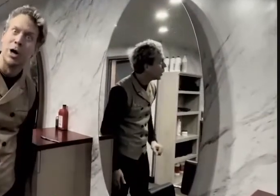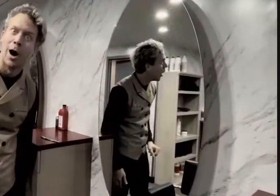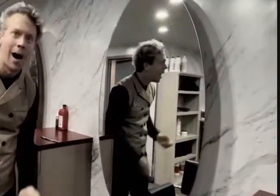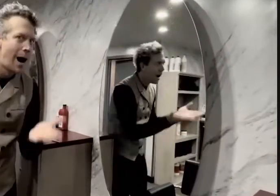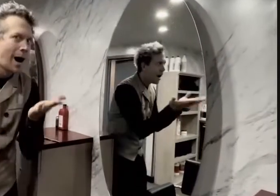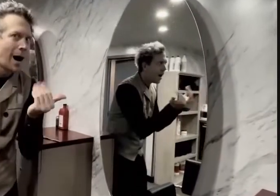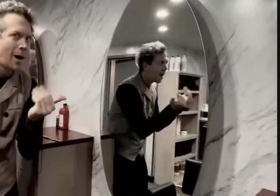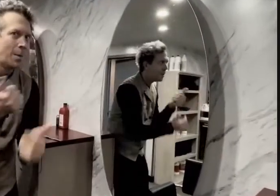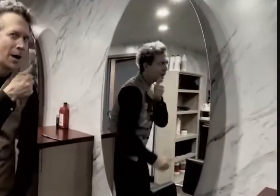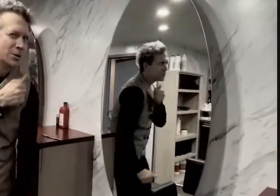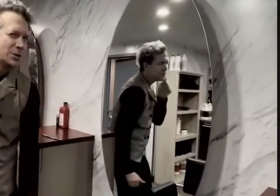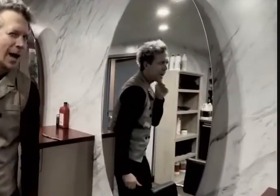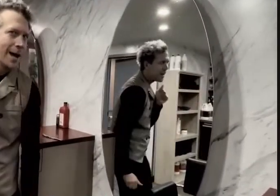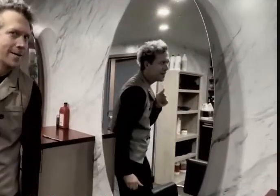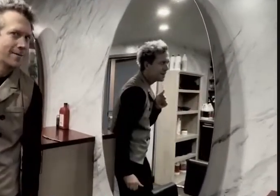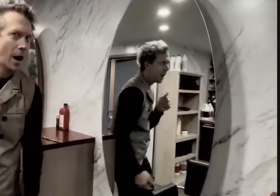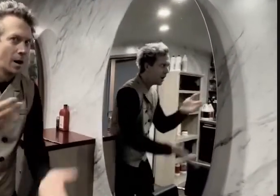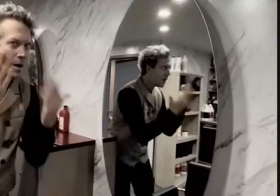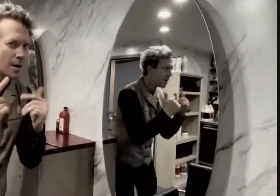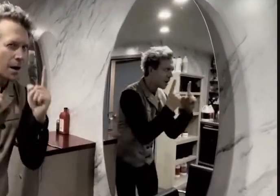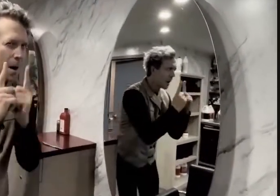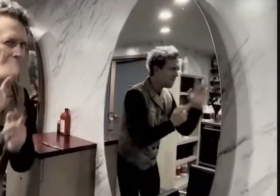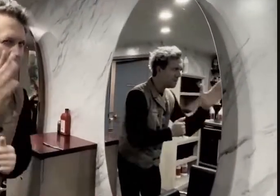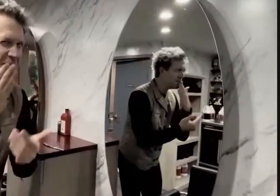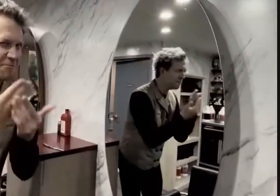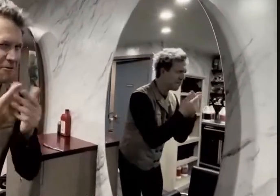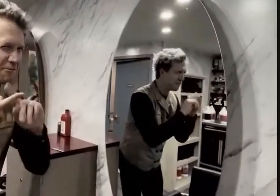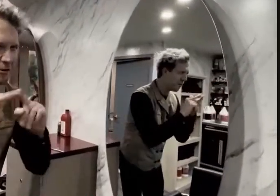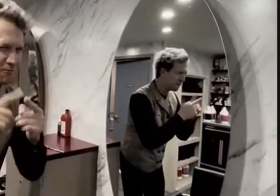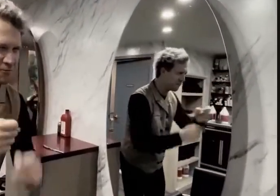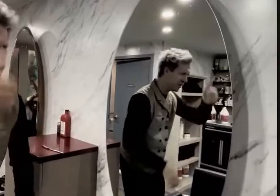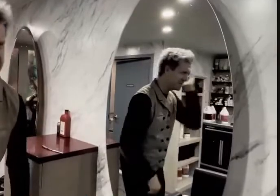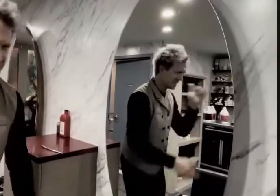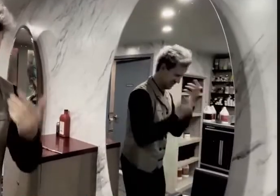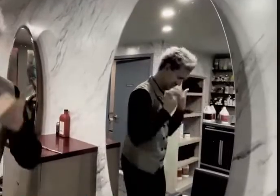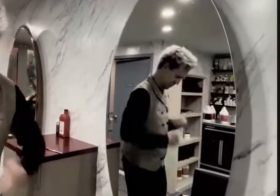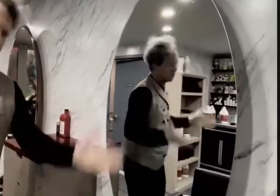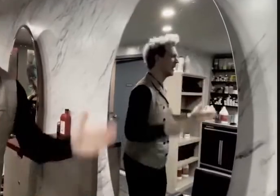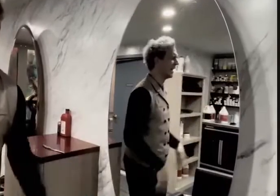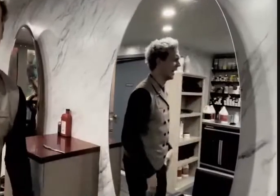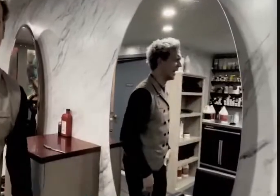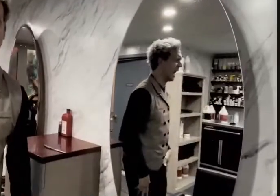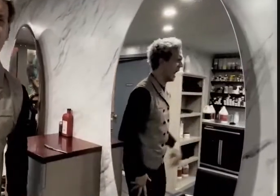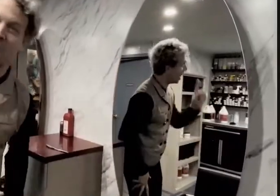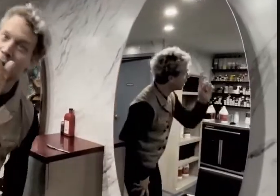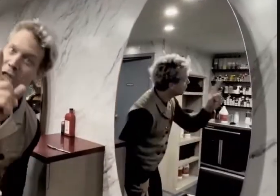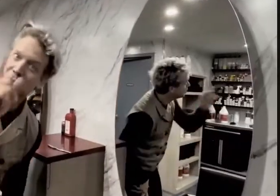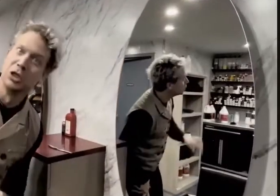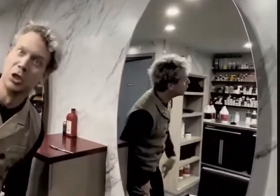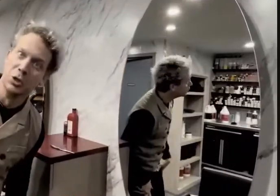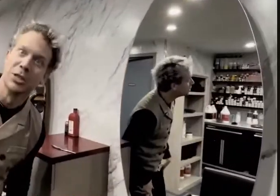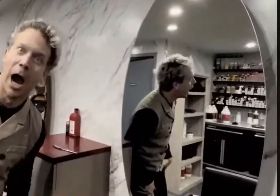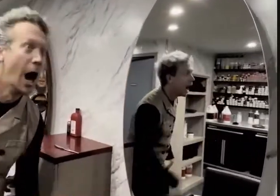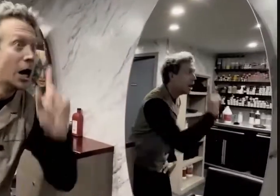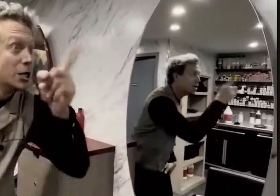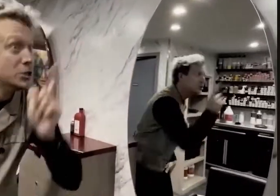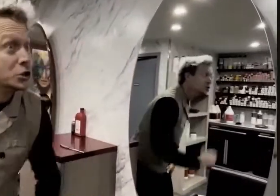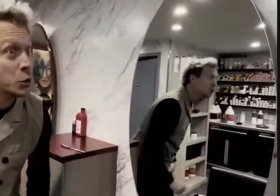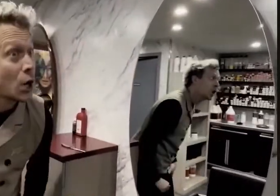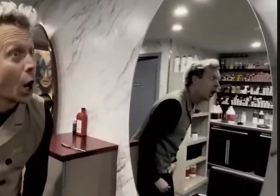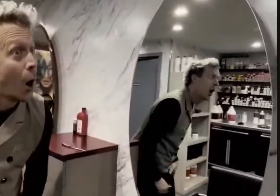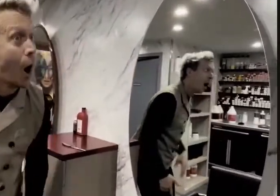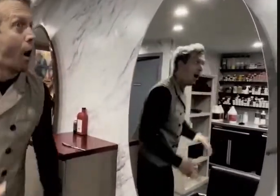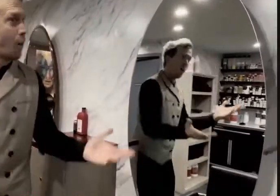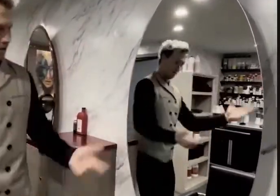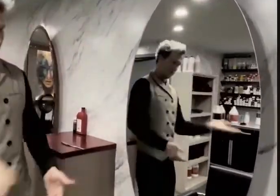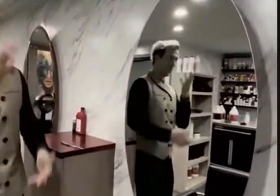Alright! You, sir, are about to shave. Come and visit your good friend, Sleepy. You, sir,